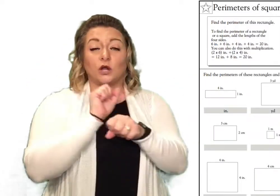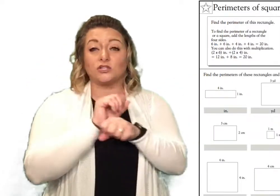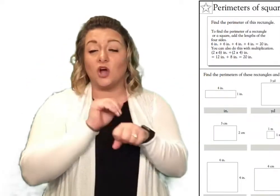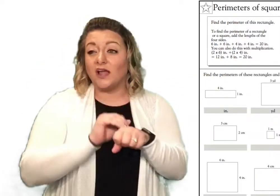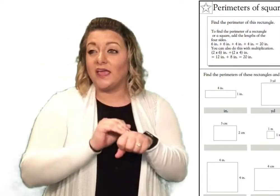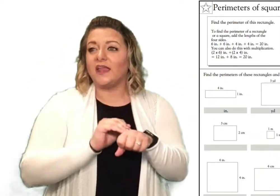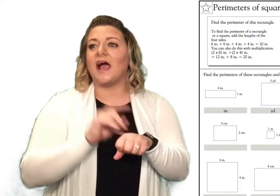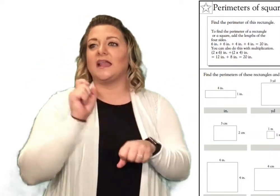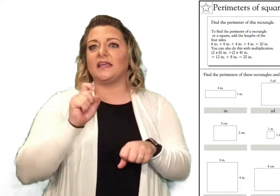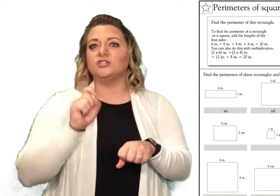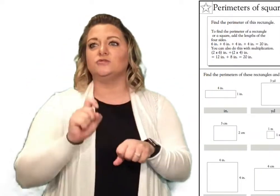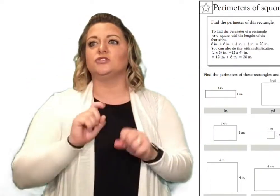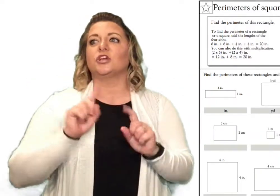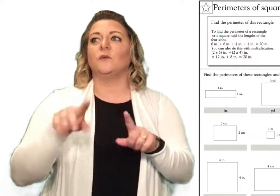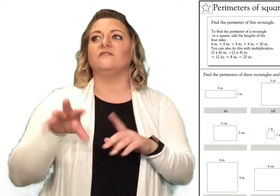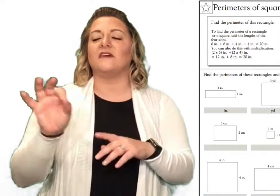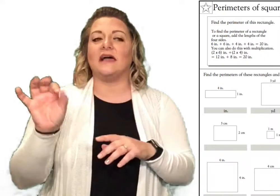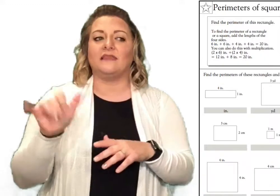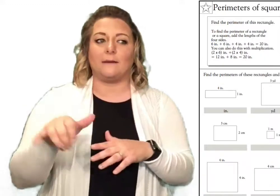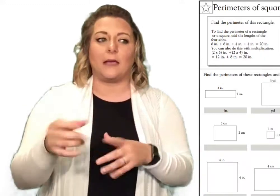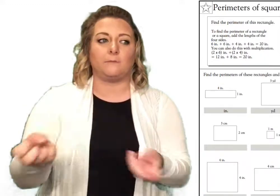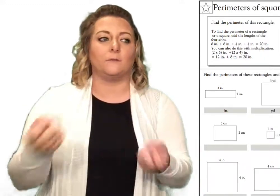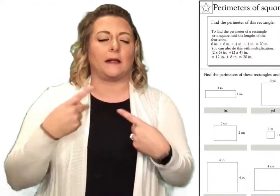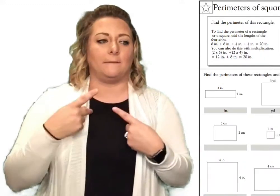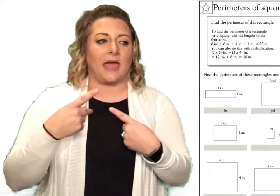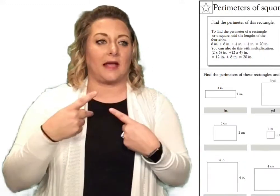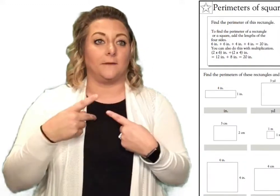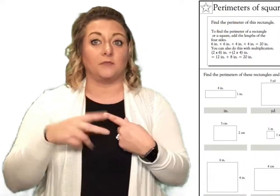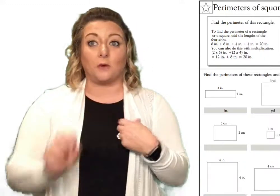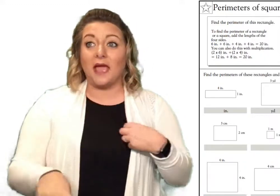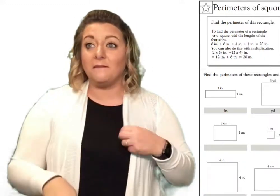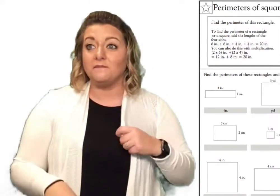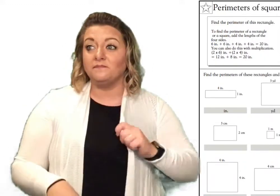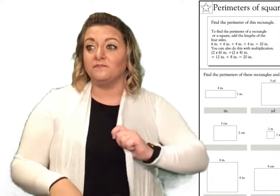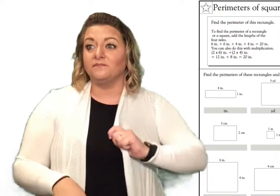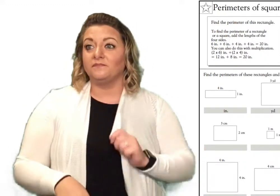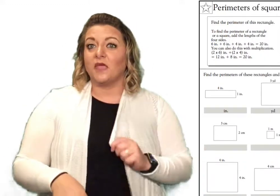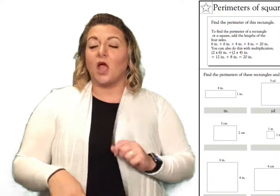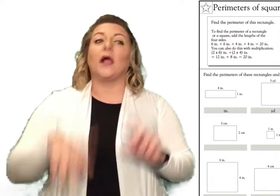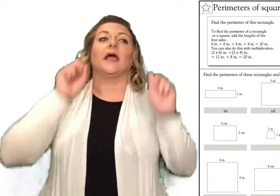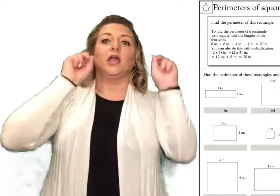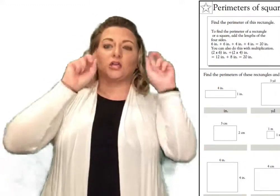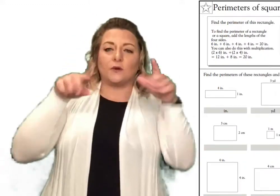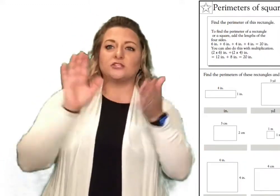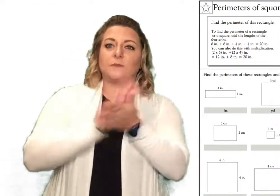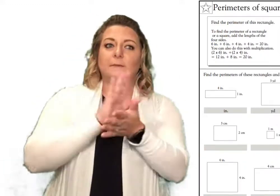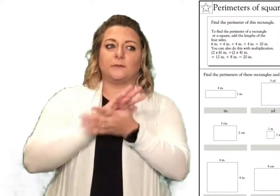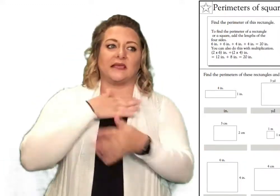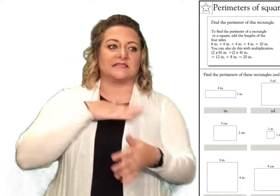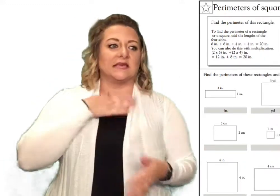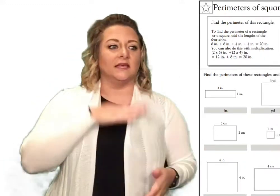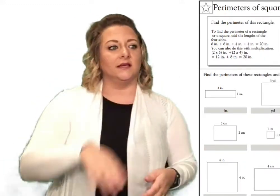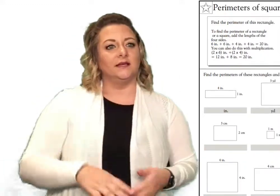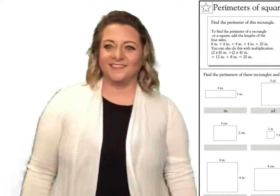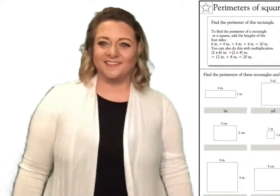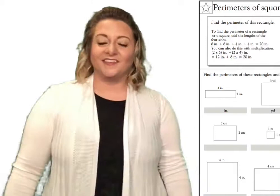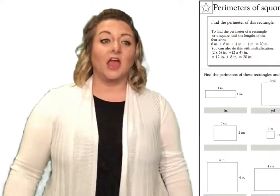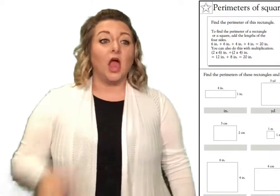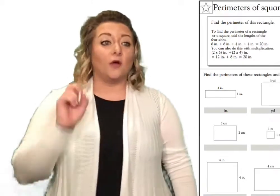worked on it. I need you to go and find that paper and bring it back, okay? All right, go get your paper, please. Okay,